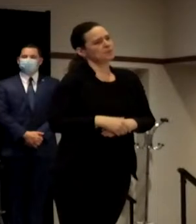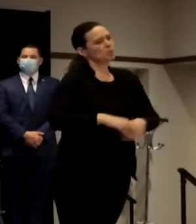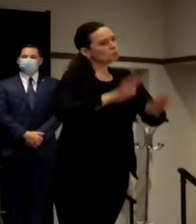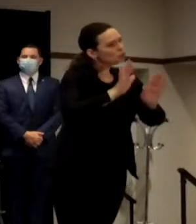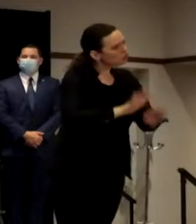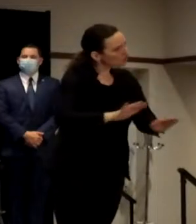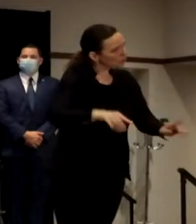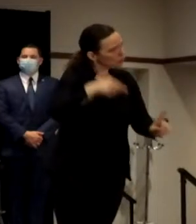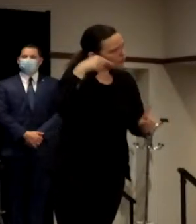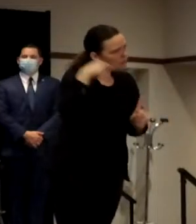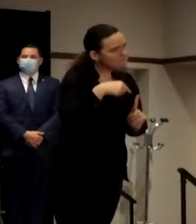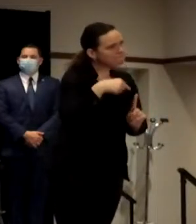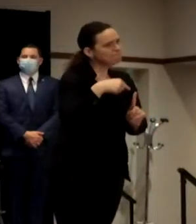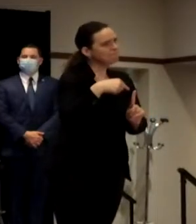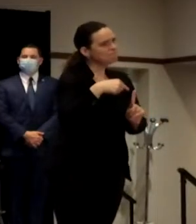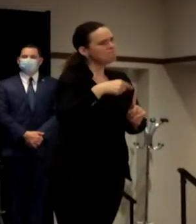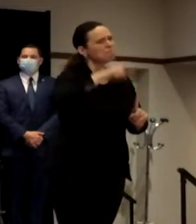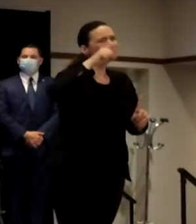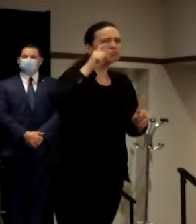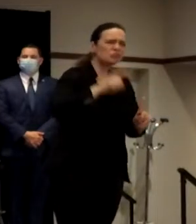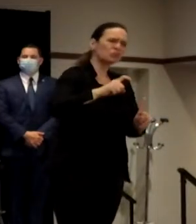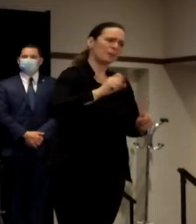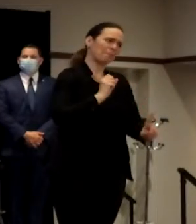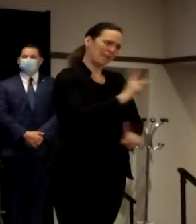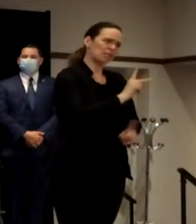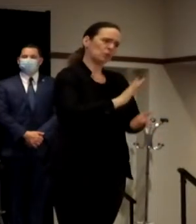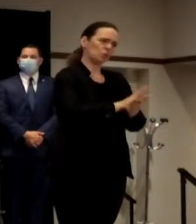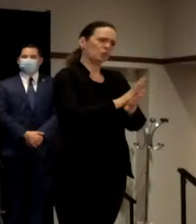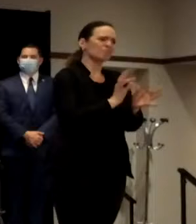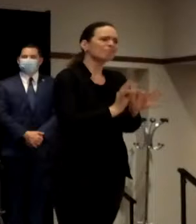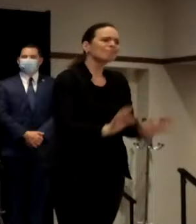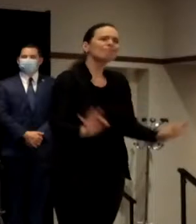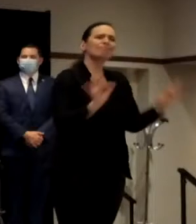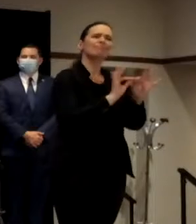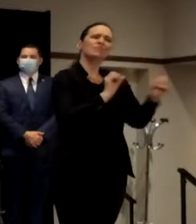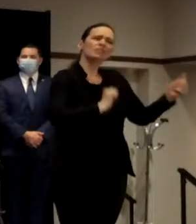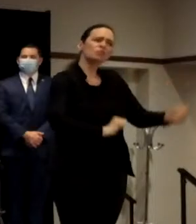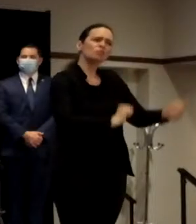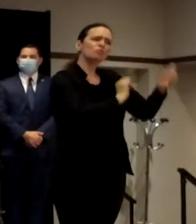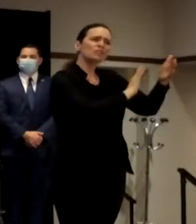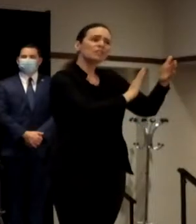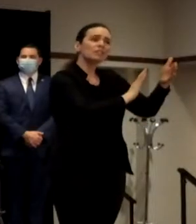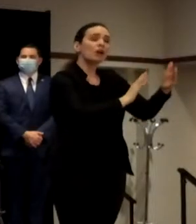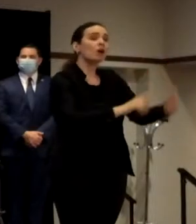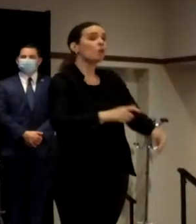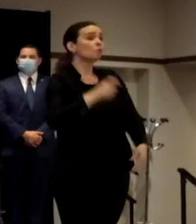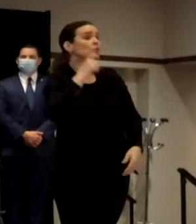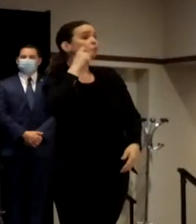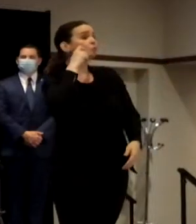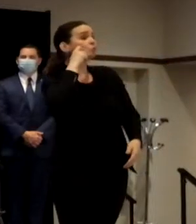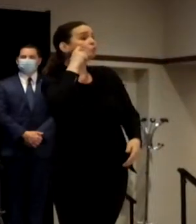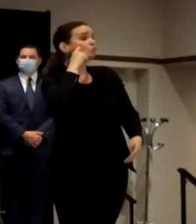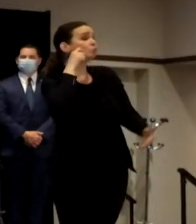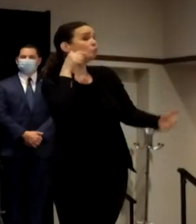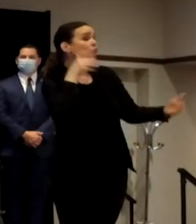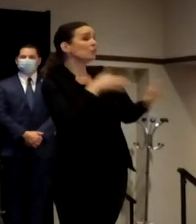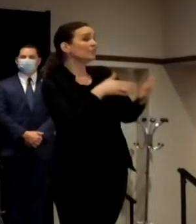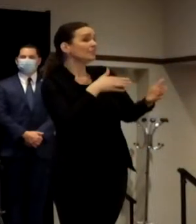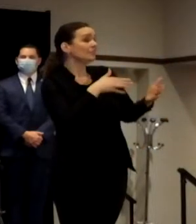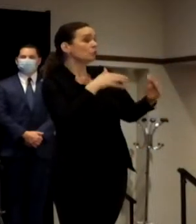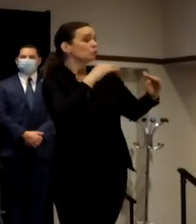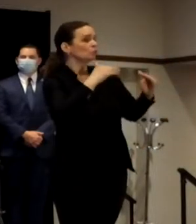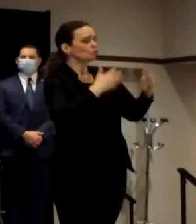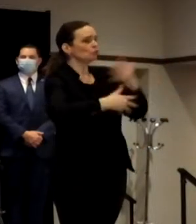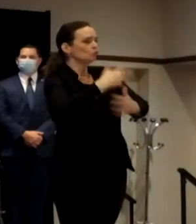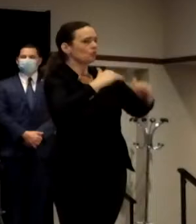critical role in addressing racial and social inequity. This is quote unquote from the American Academy of Pediatrics.